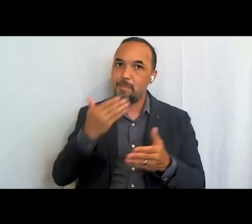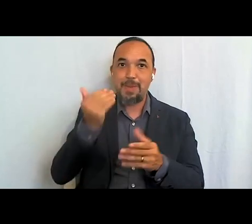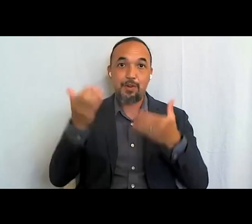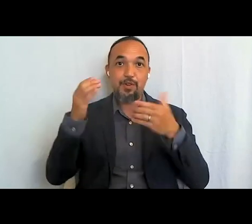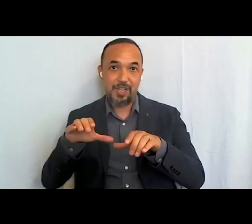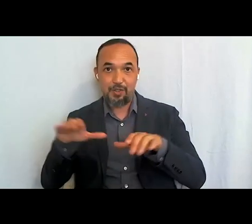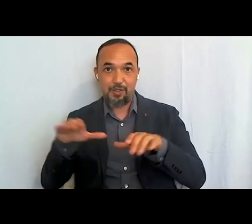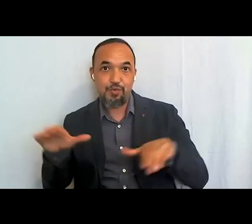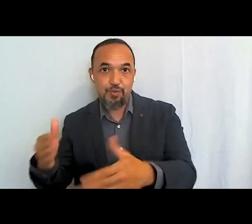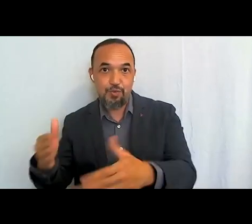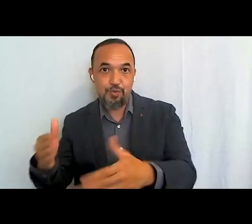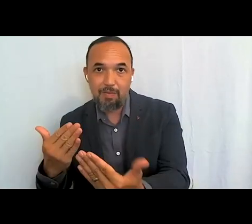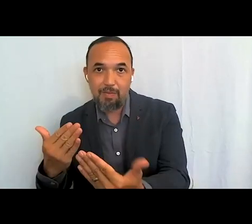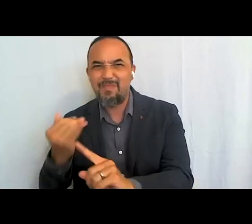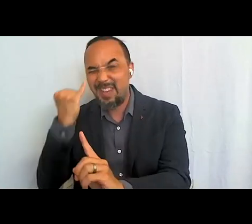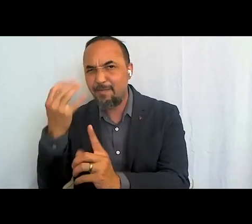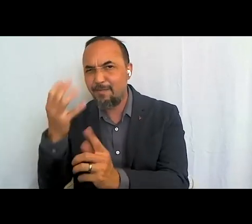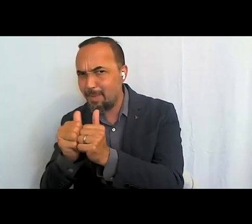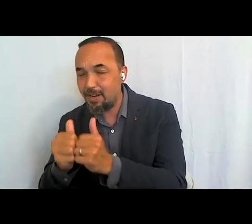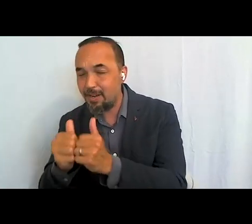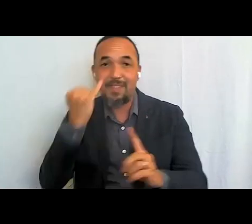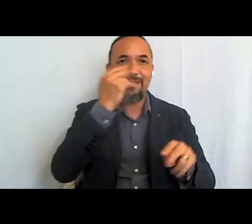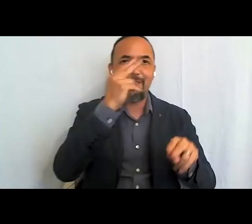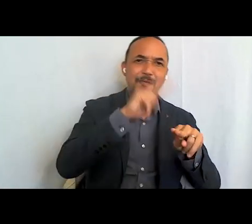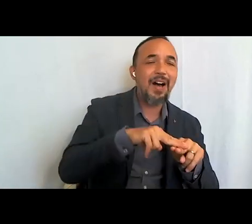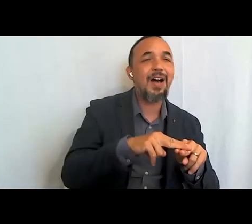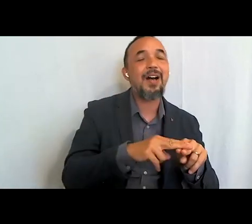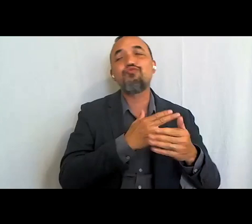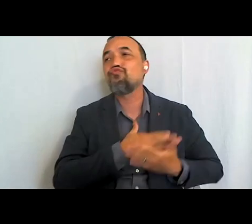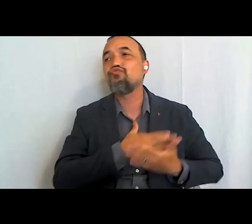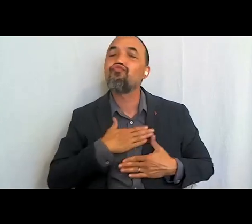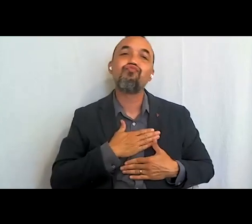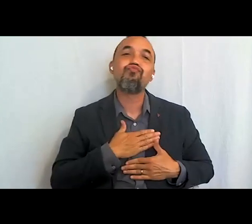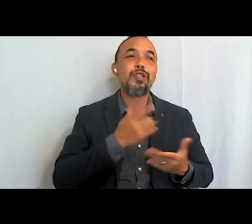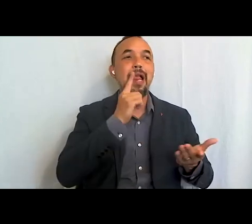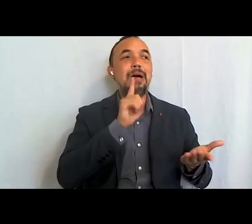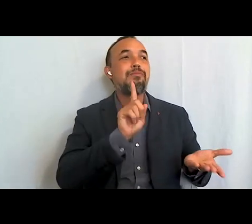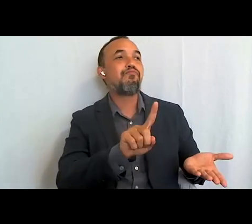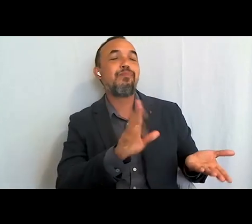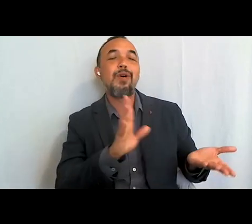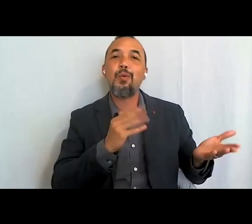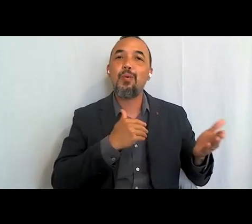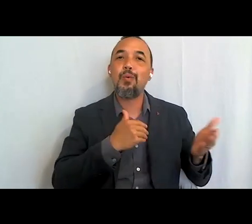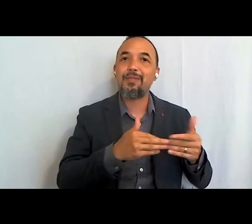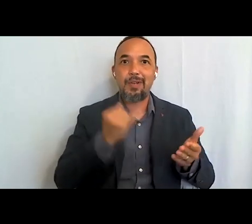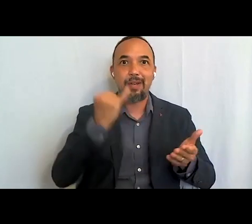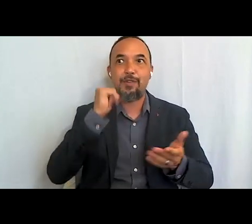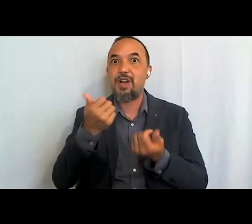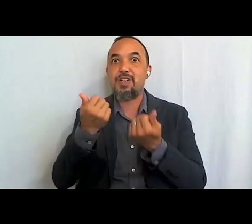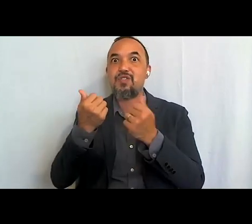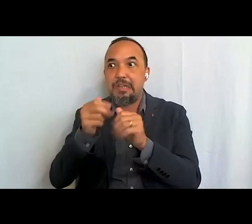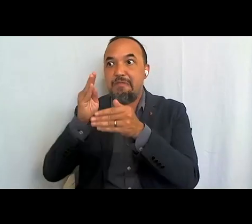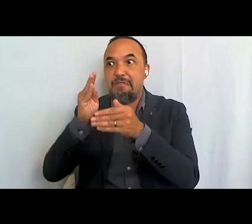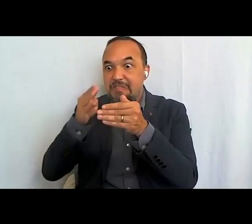it just for fun and you're not about any of that, any of the competition or doing the best possible job on every single item to